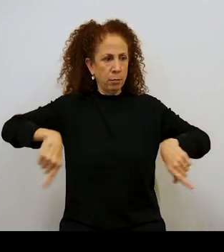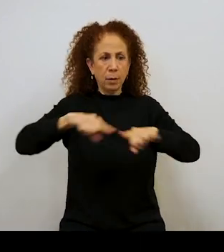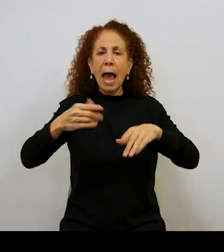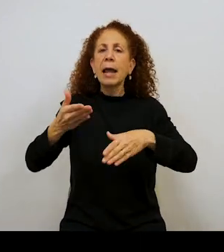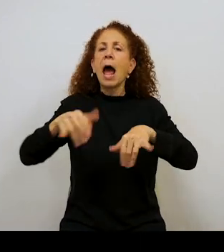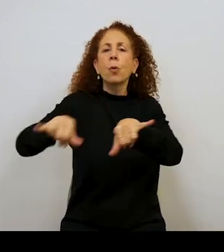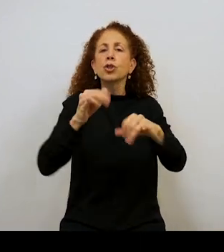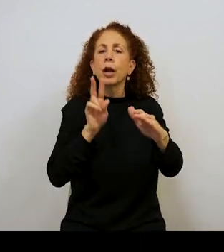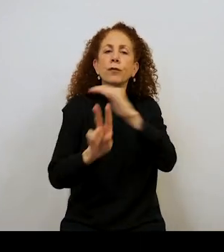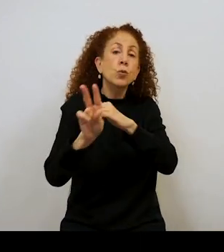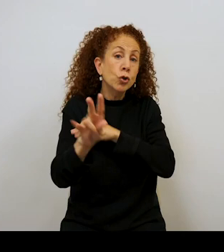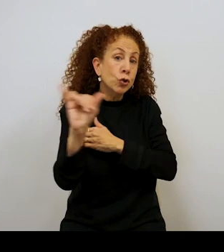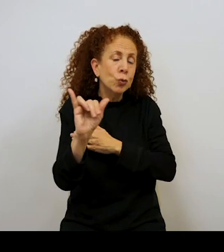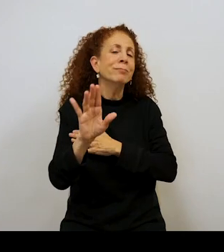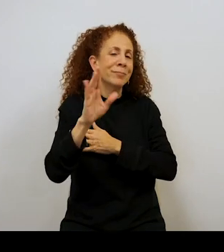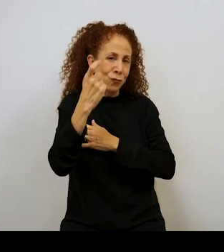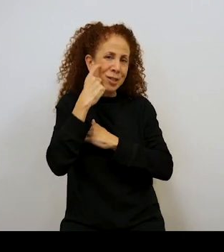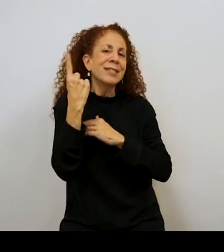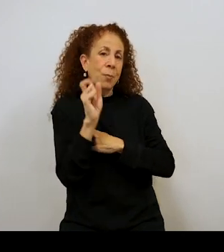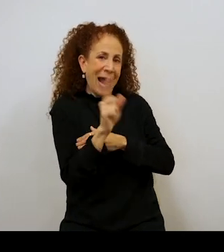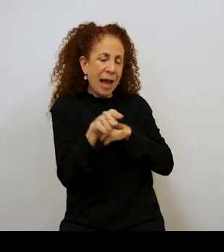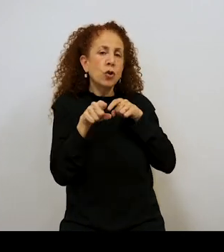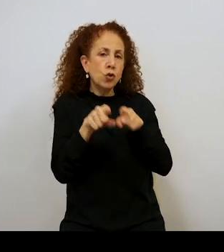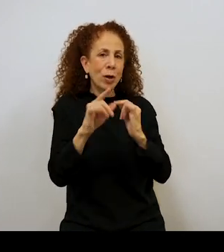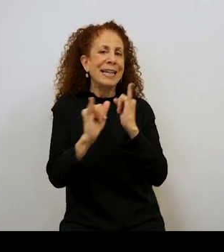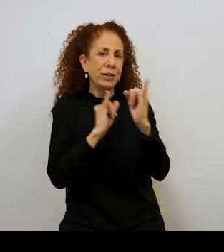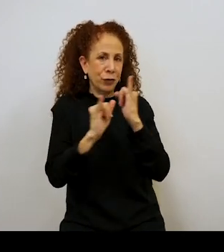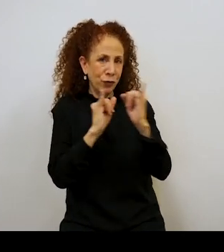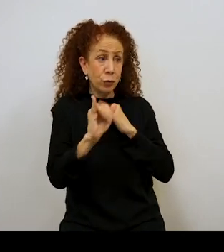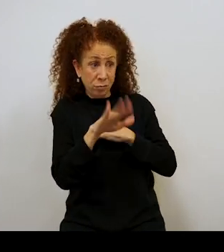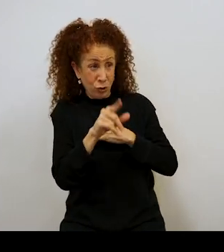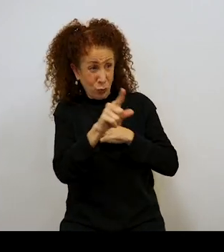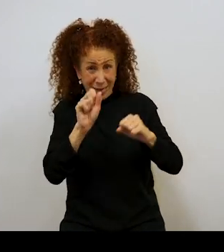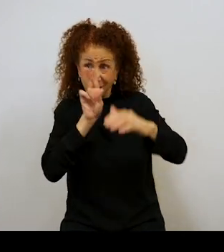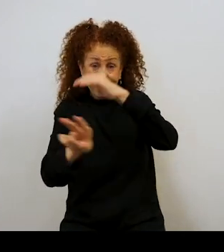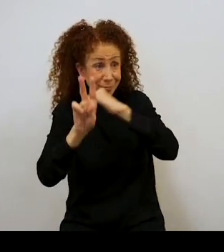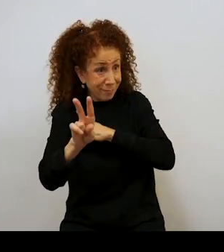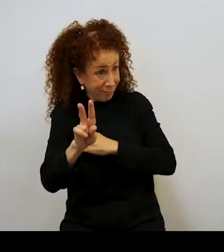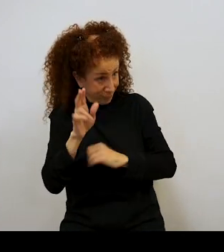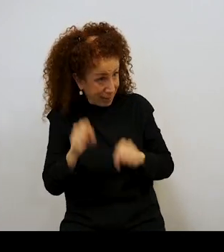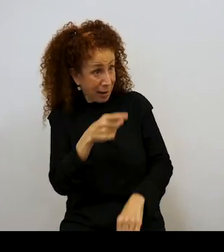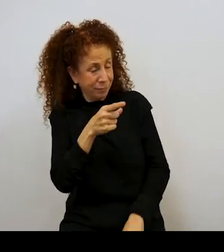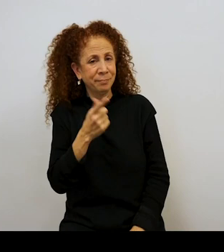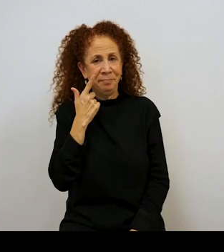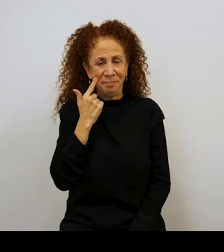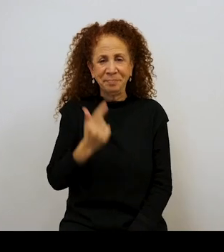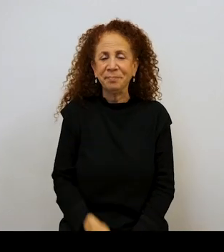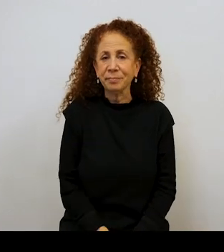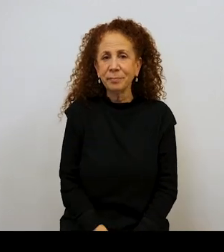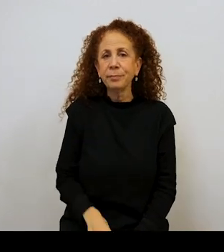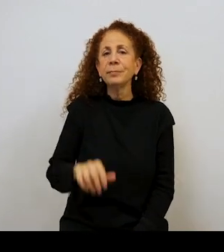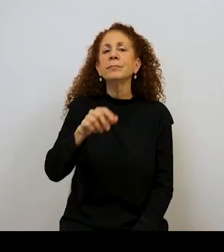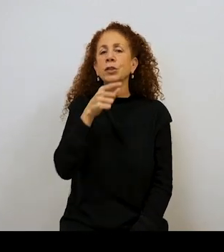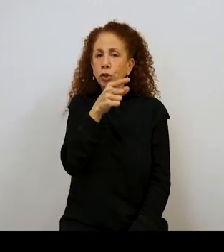shared future, so much so that she was recently asked in a Channel 4 interview whether she was actually a soothsayer.